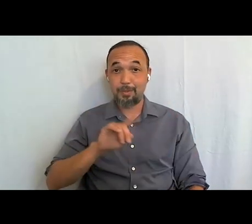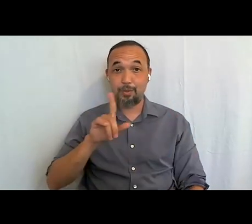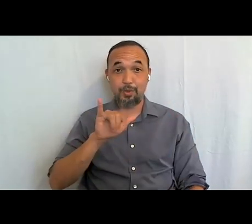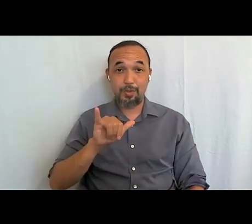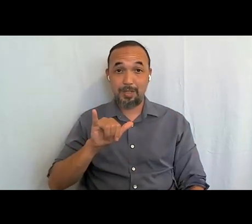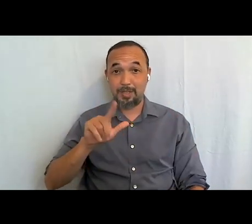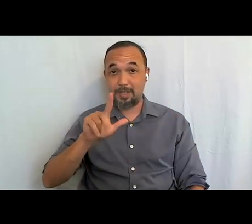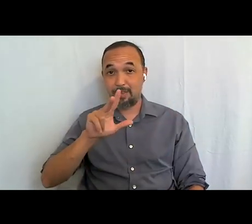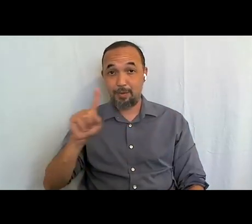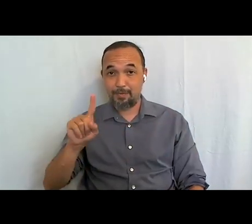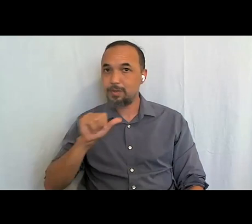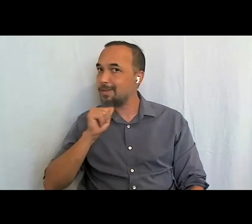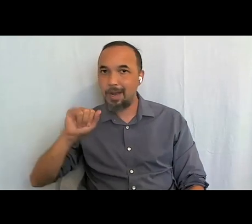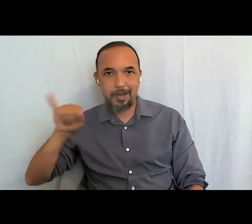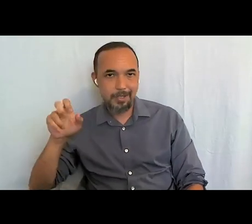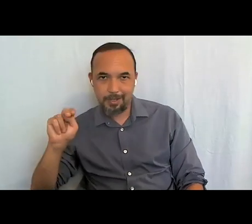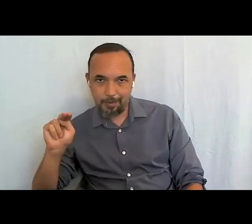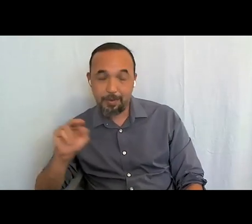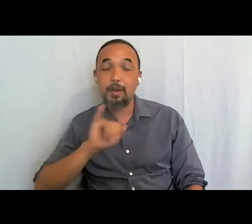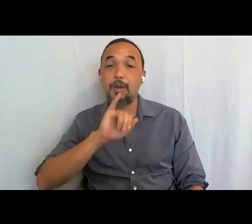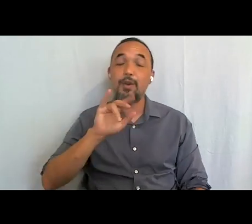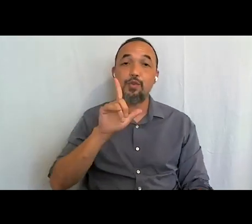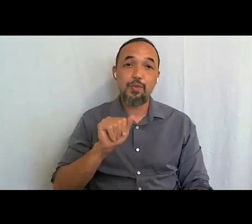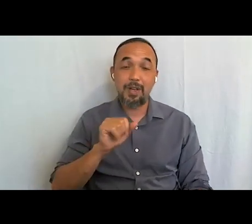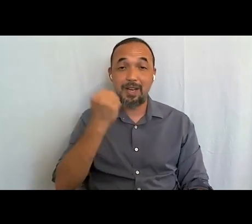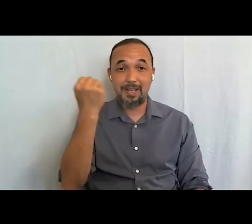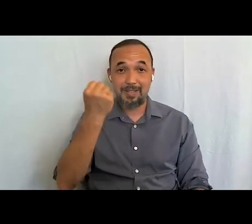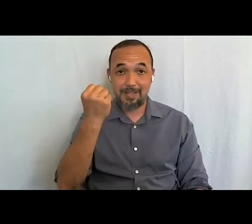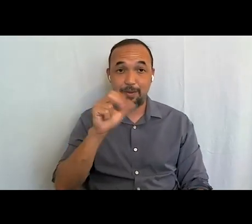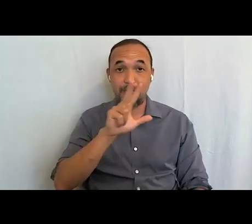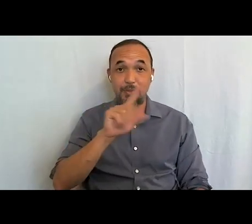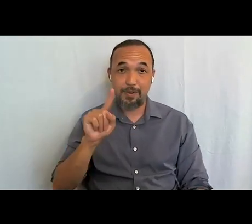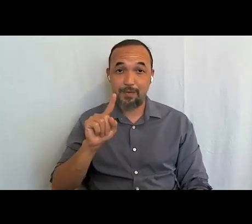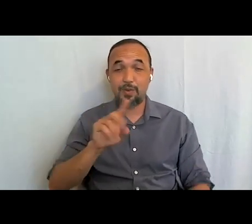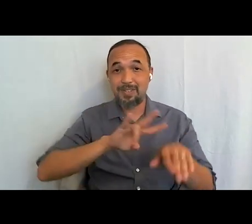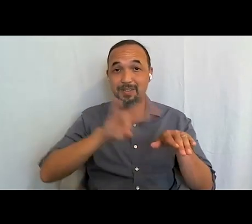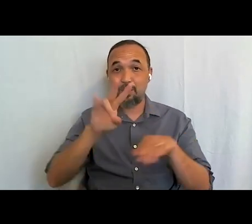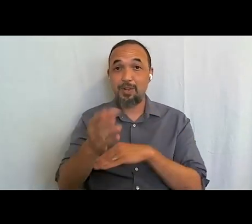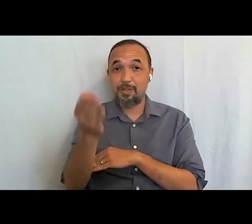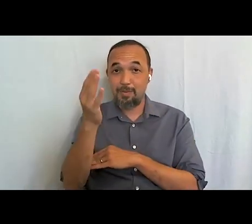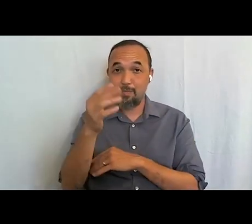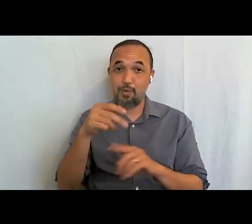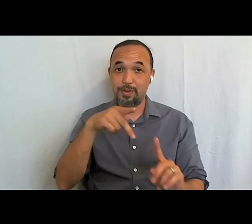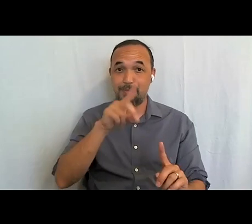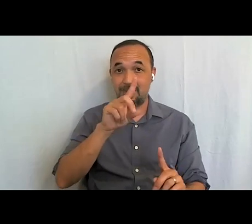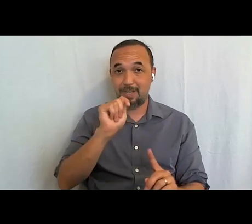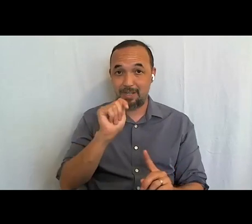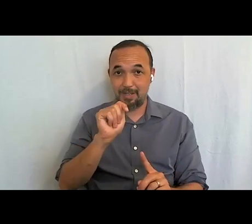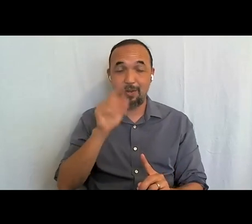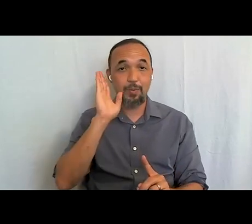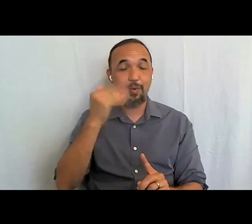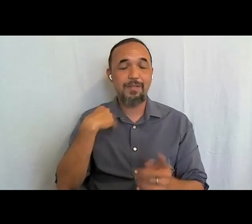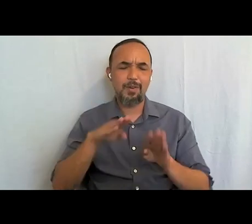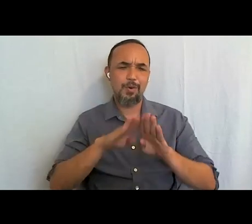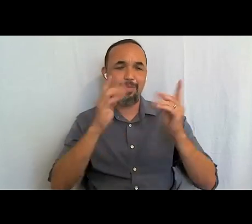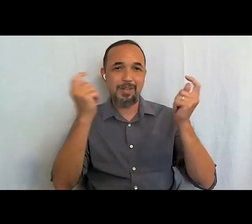not January, on Saturday, July 31st at 7 a.m. There will be opening ceremonies, and then you will also find out, you will see the list. There